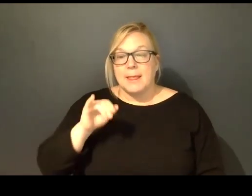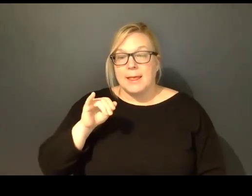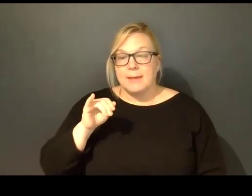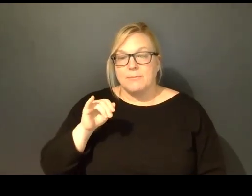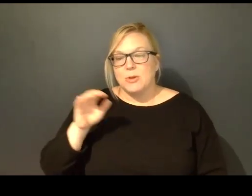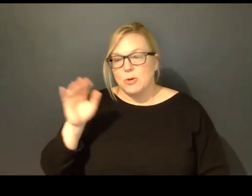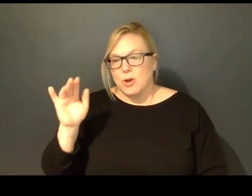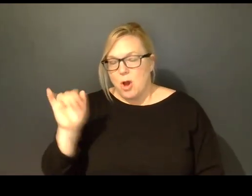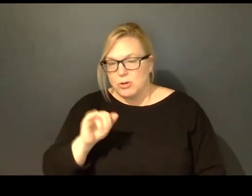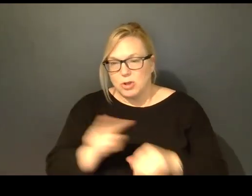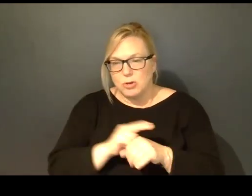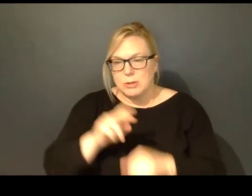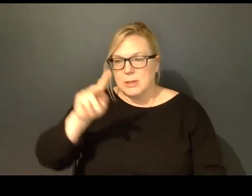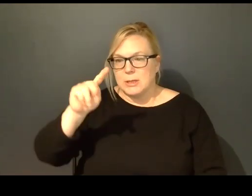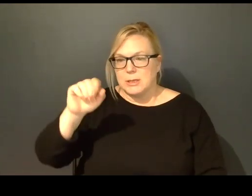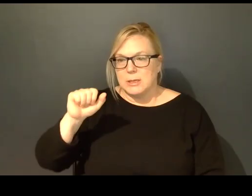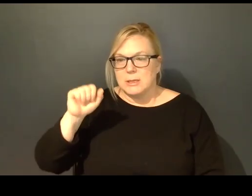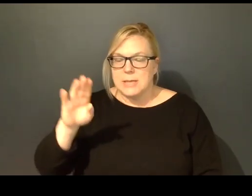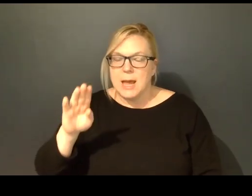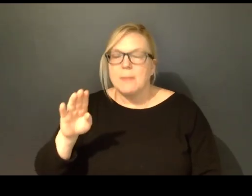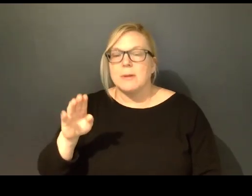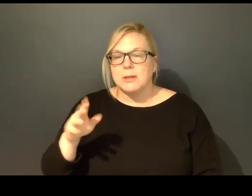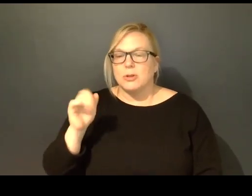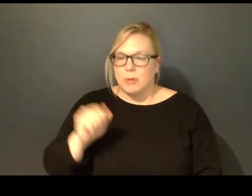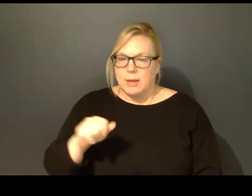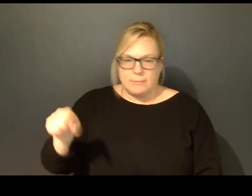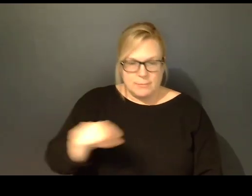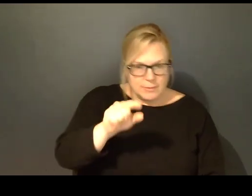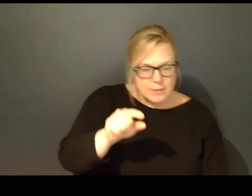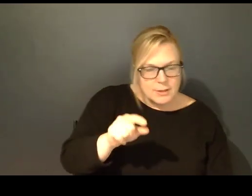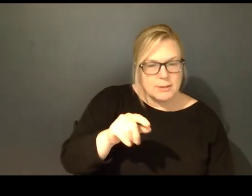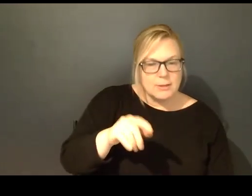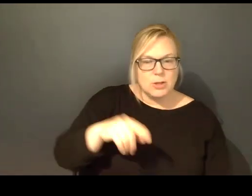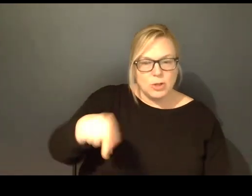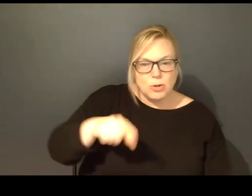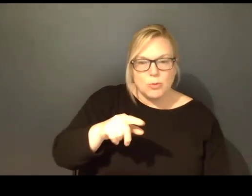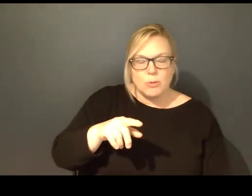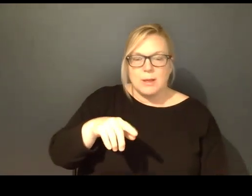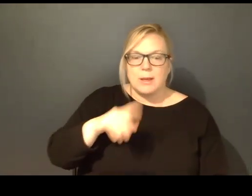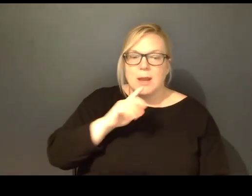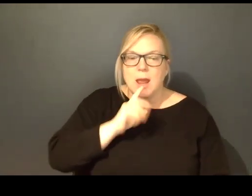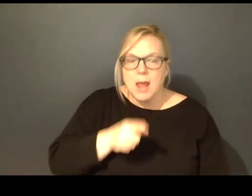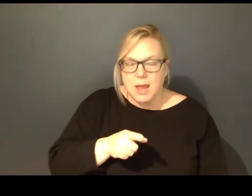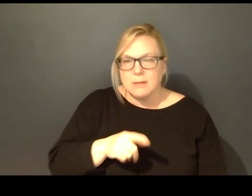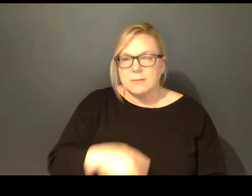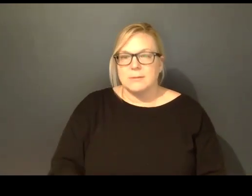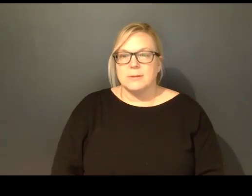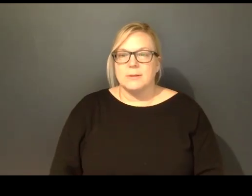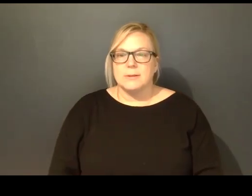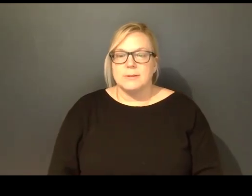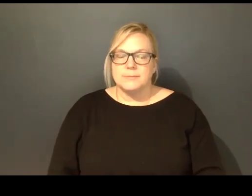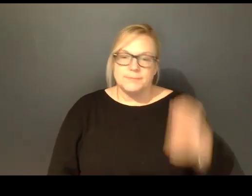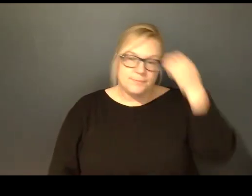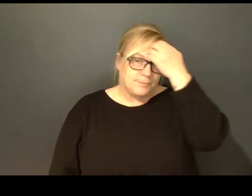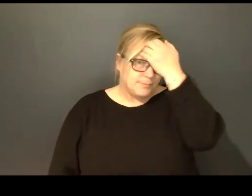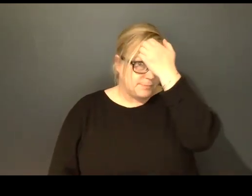and use the proper key function so that you'll be able to attain the pin function or the spotlight function